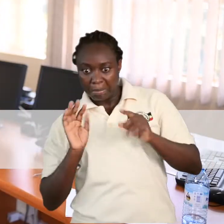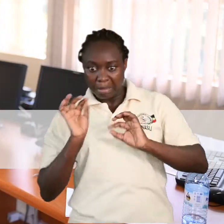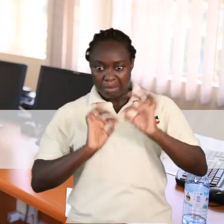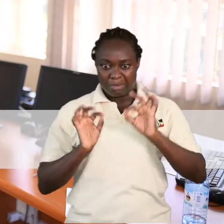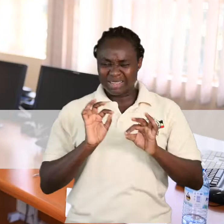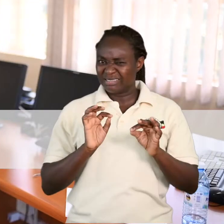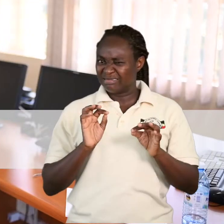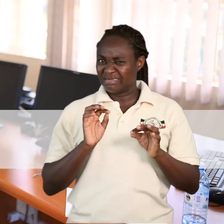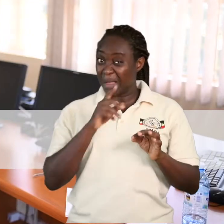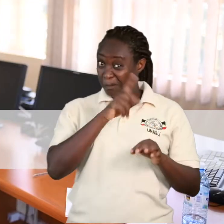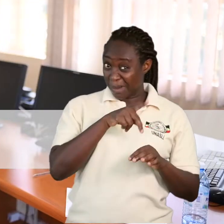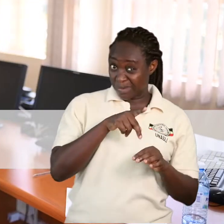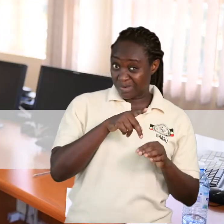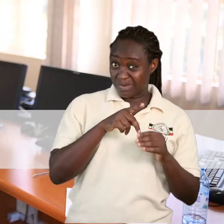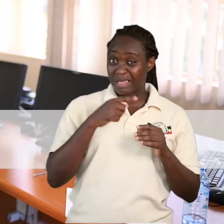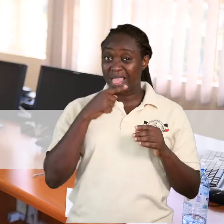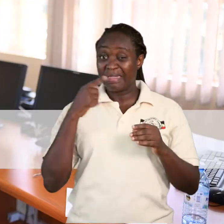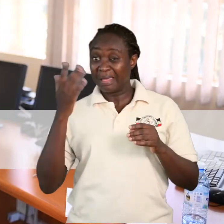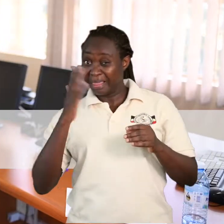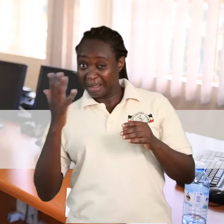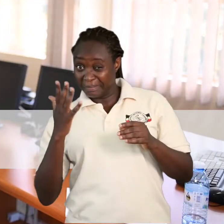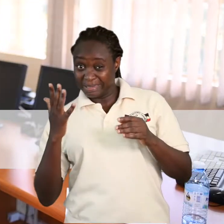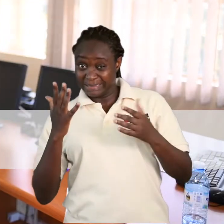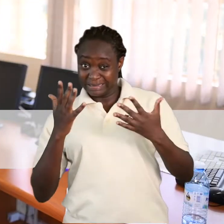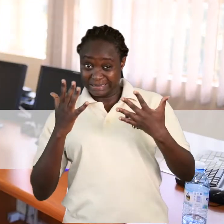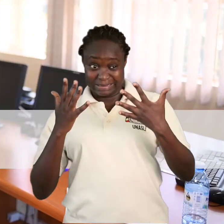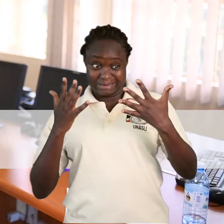the purple and the pink will